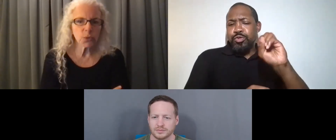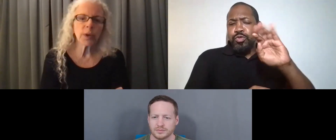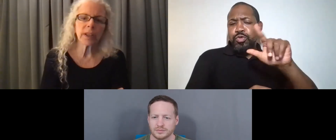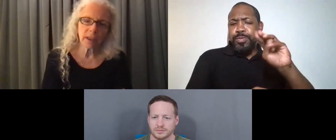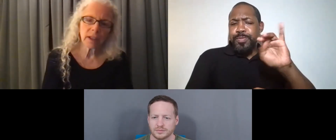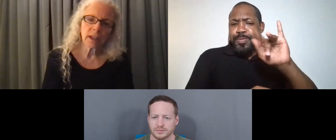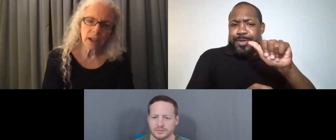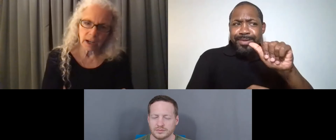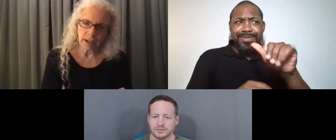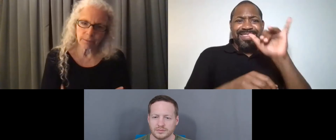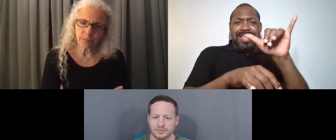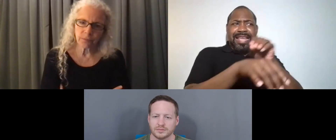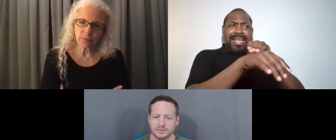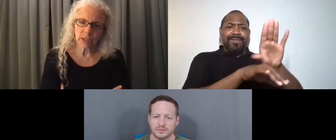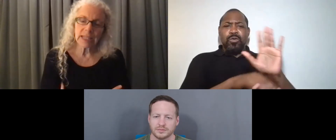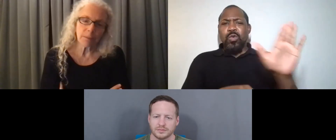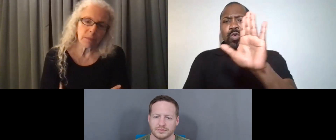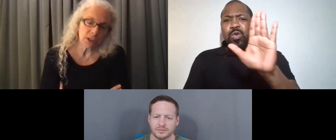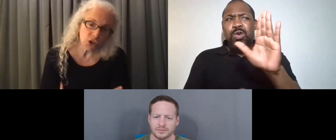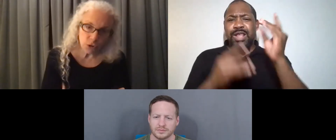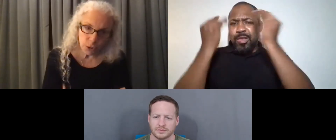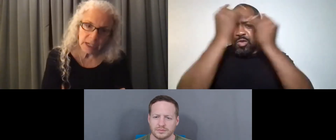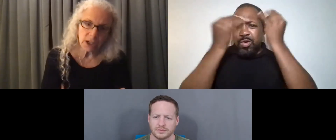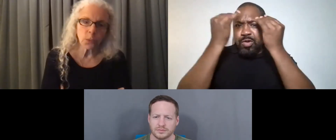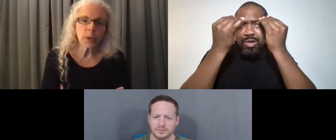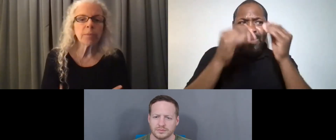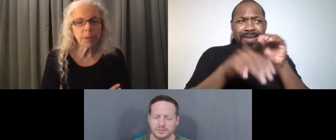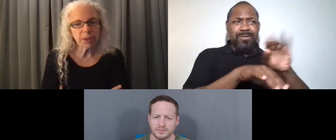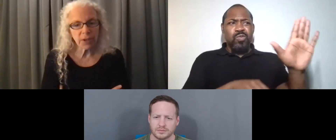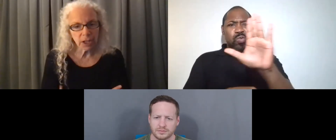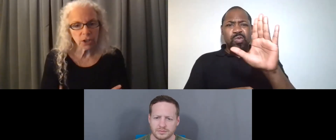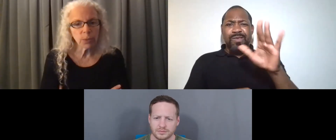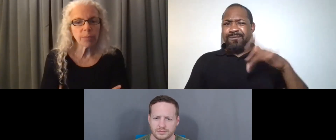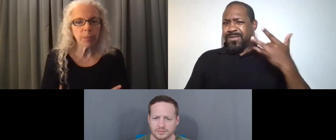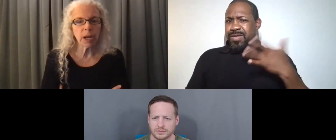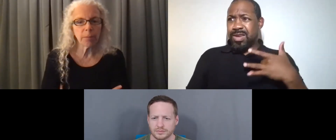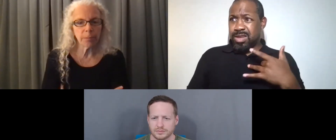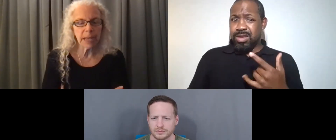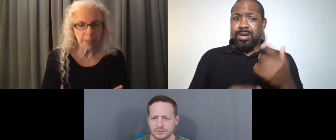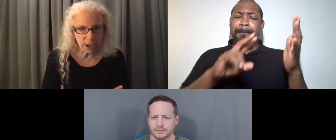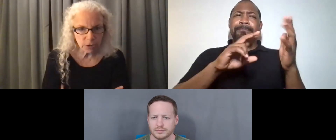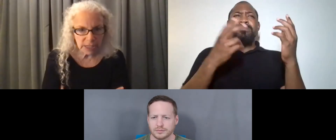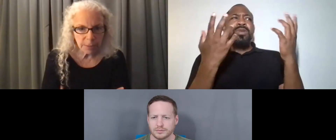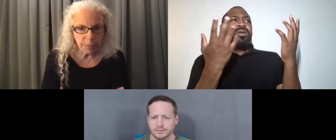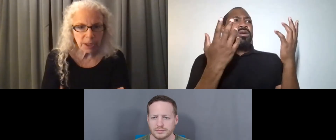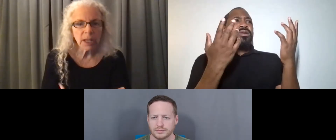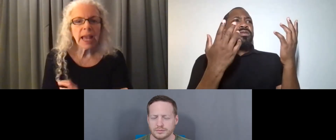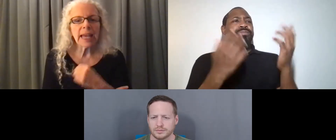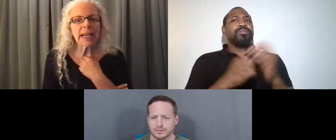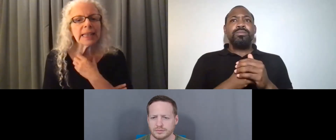with in the social media with people of color, with BIPOC people. And I think